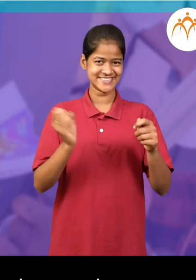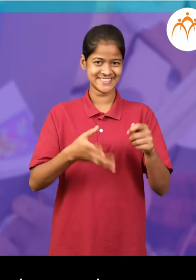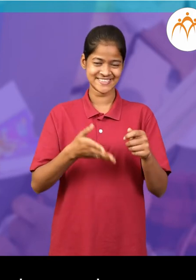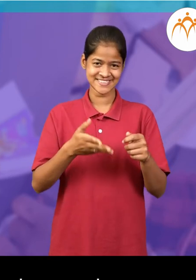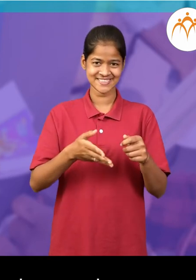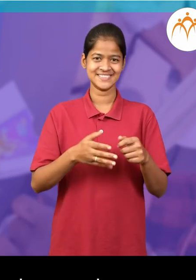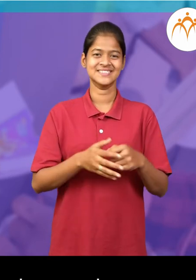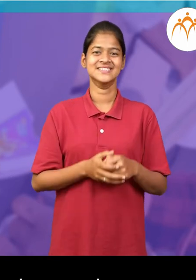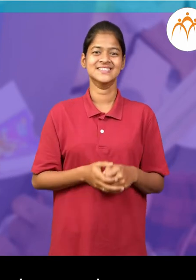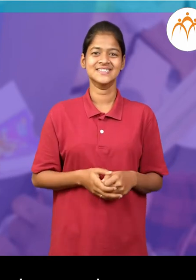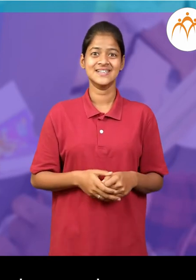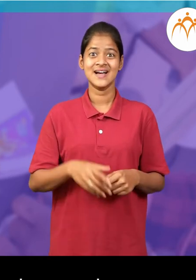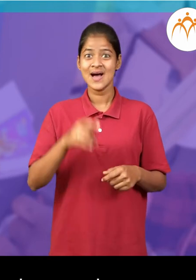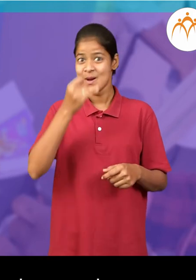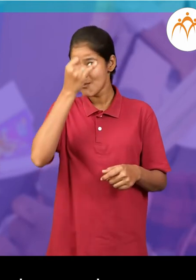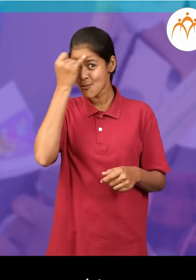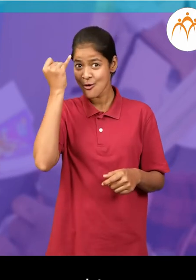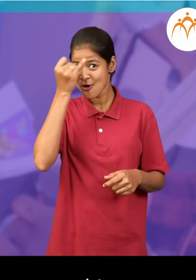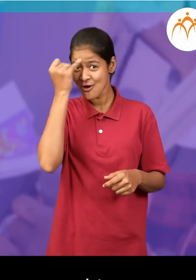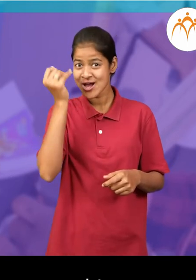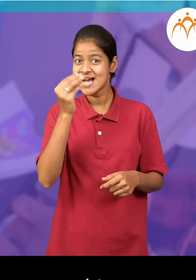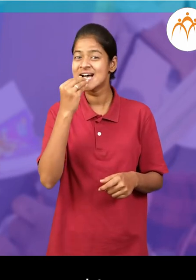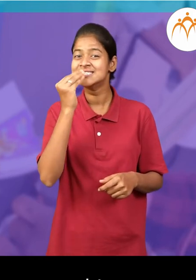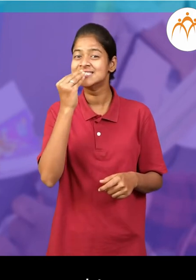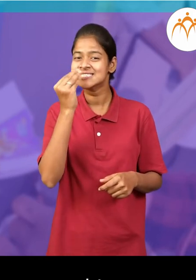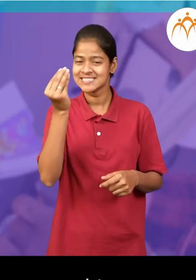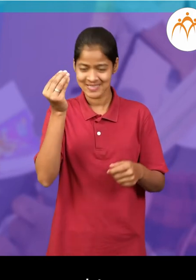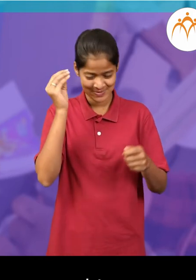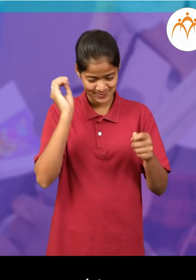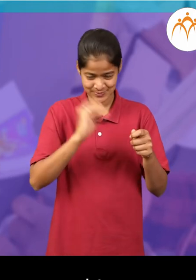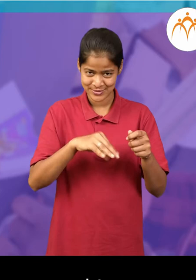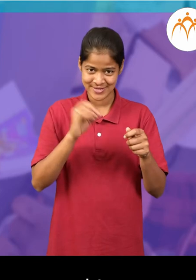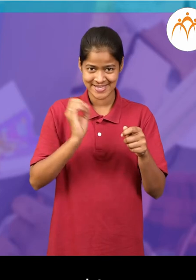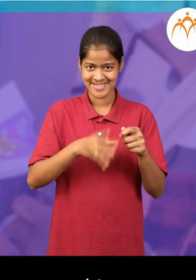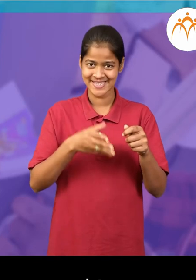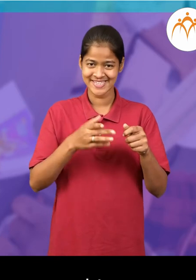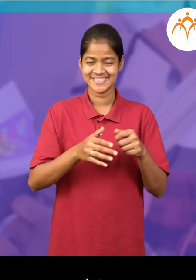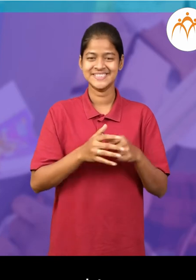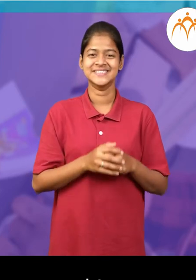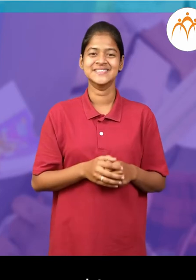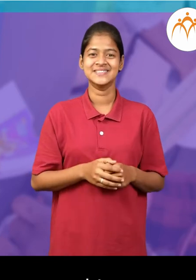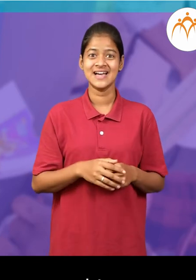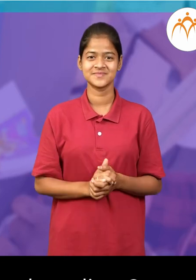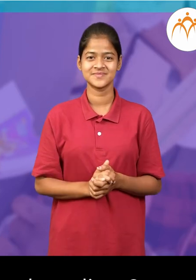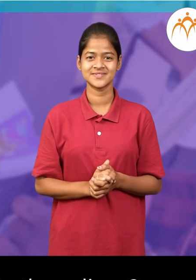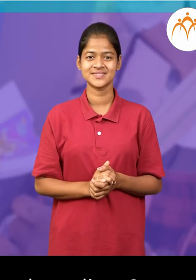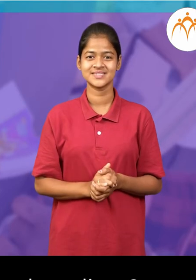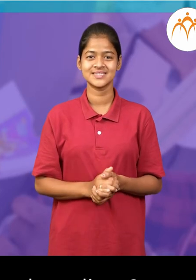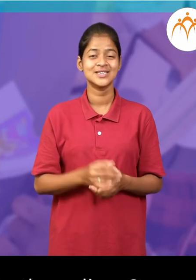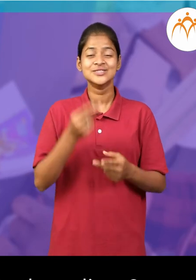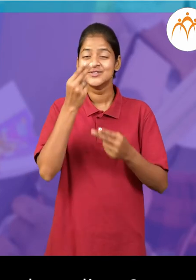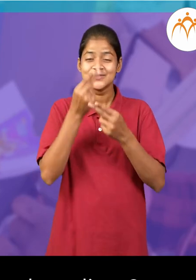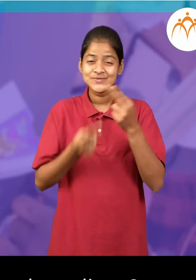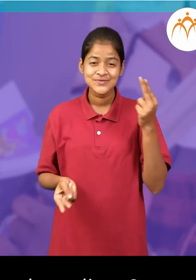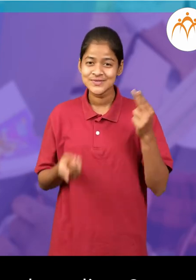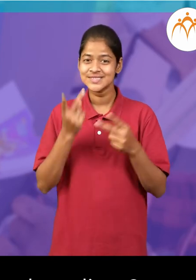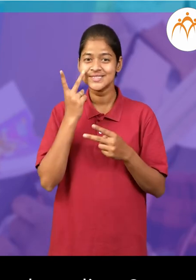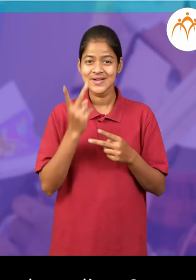crunchy snack. I can hear your lips, you smack. What have you noticed